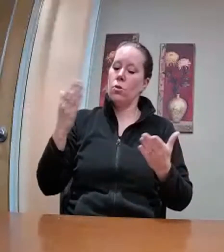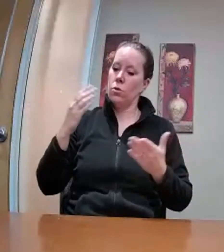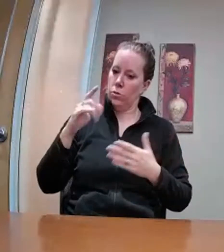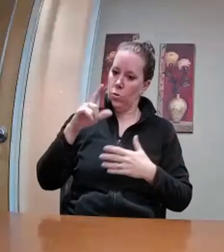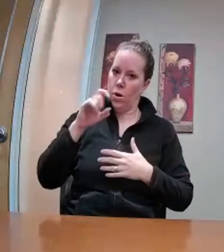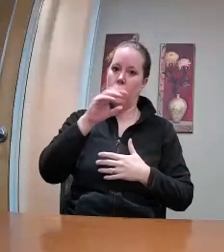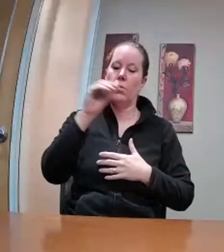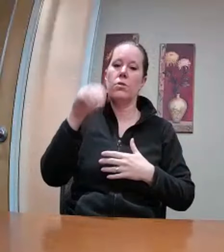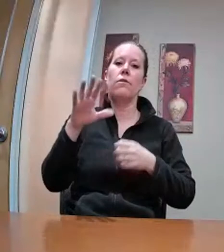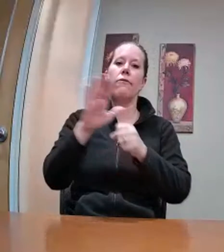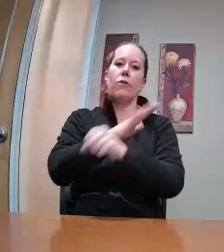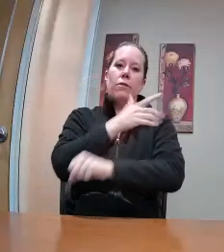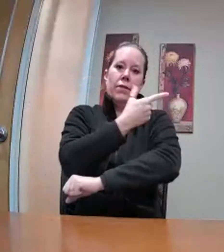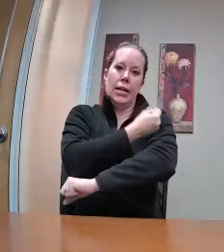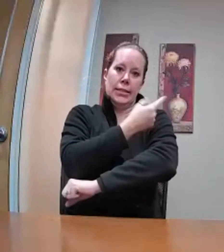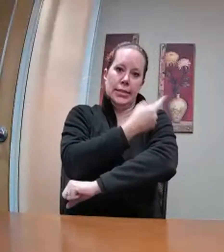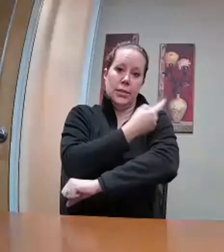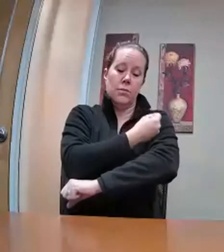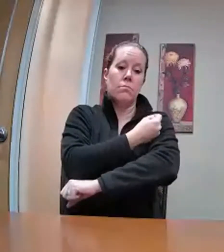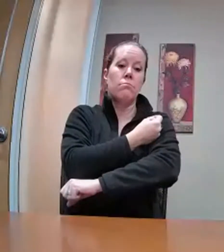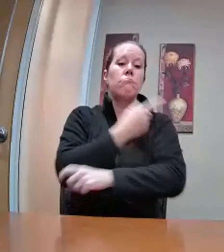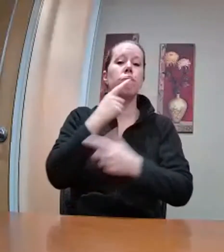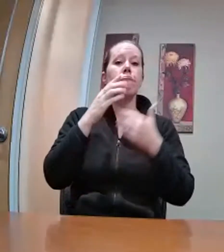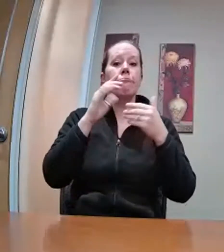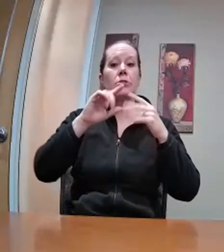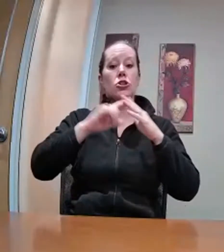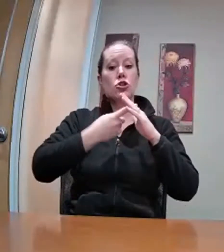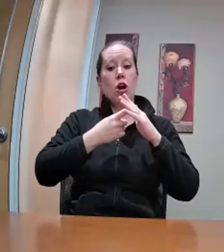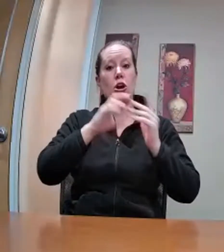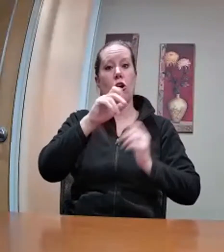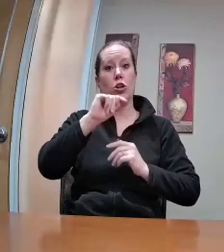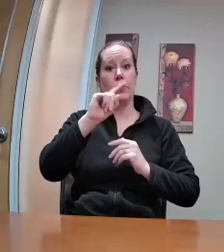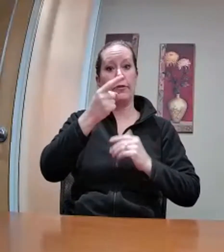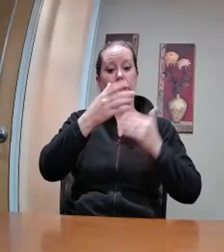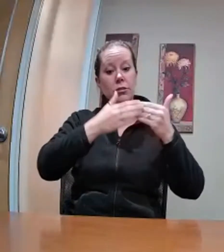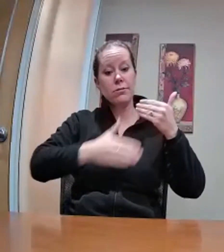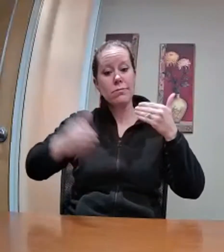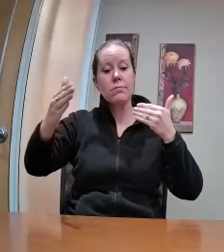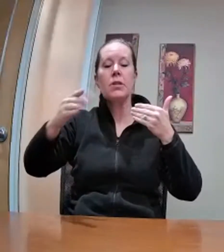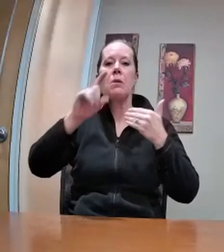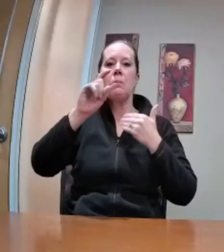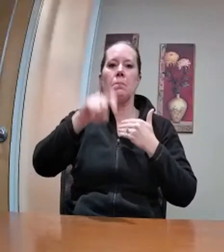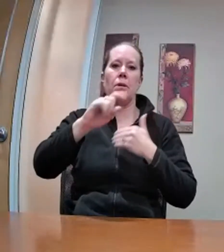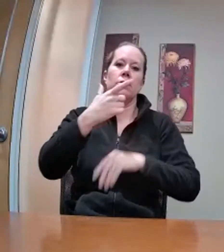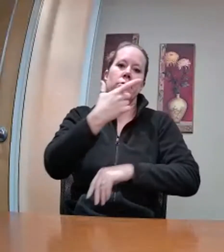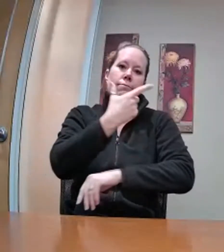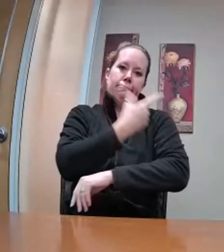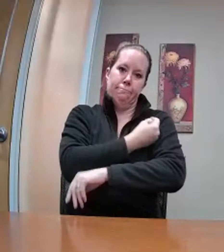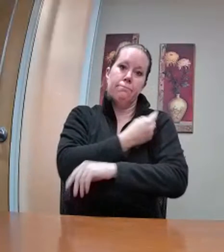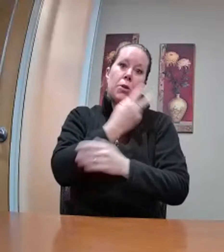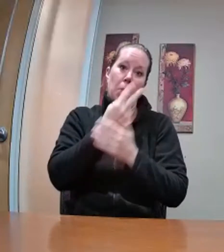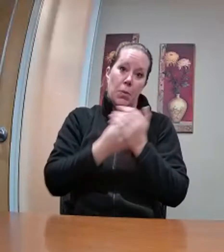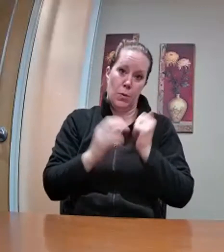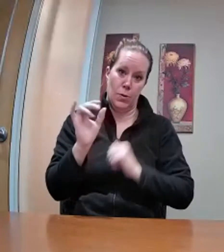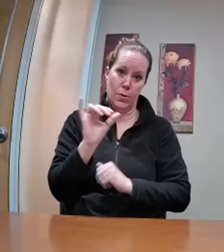fully vaccinated. Anyone who was hired as of October 1st had to be fully vaccinated.